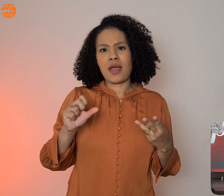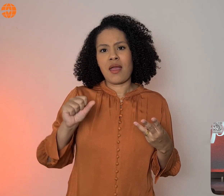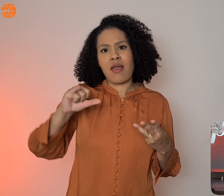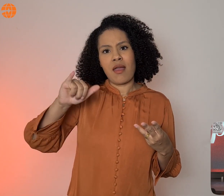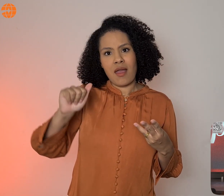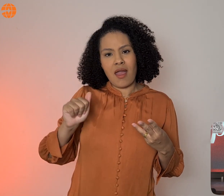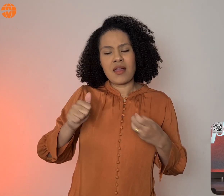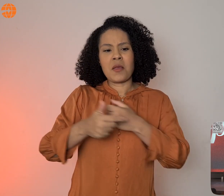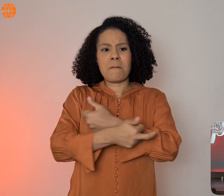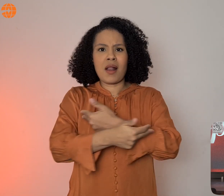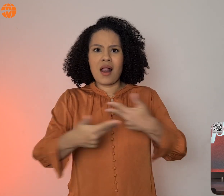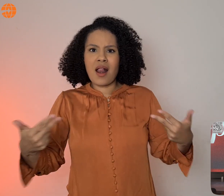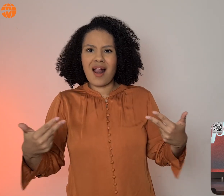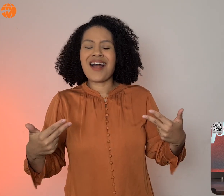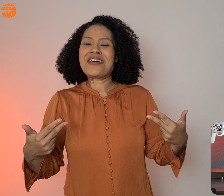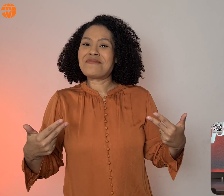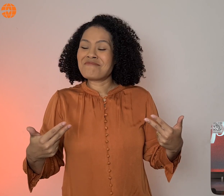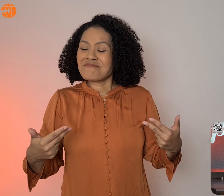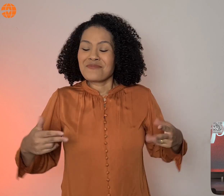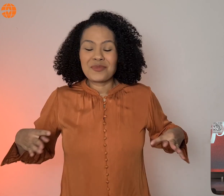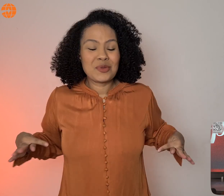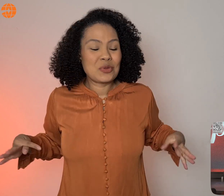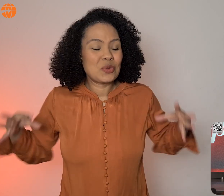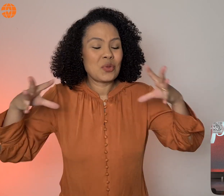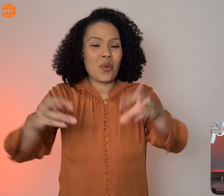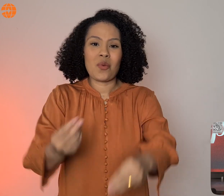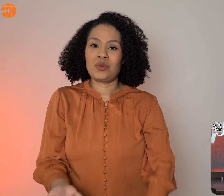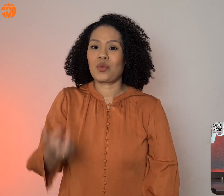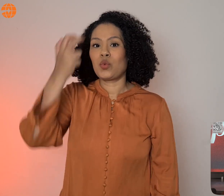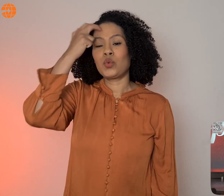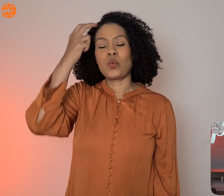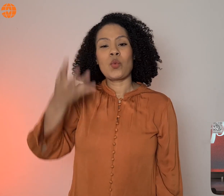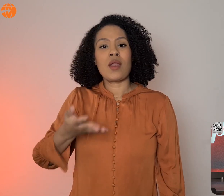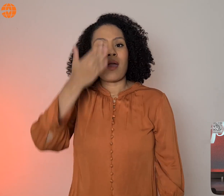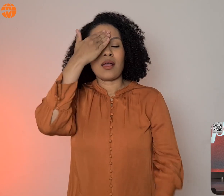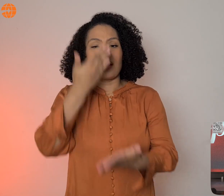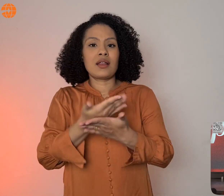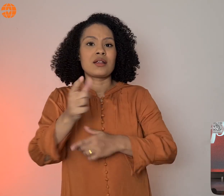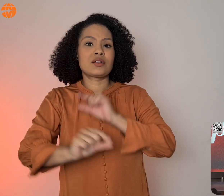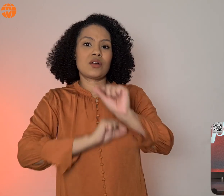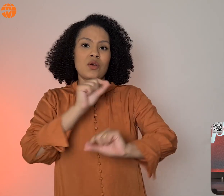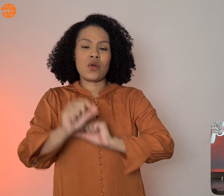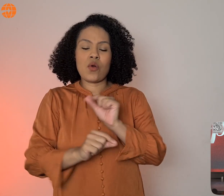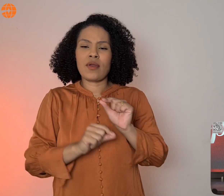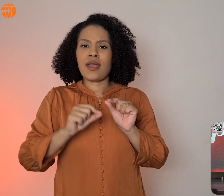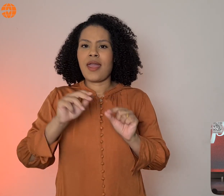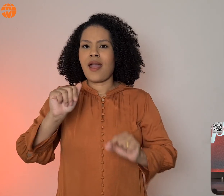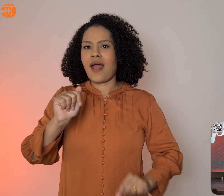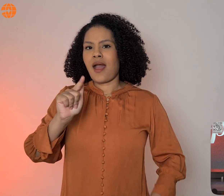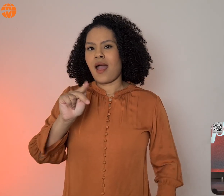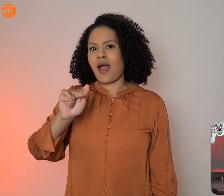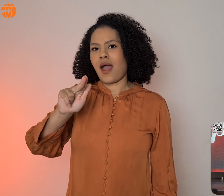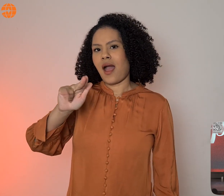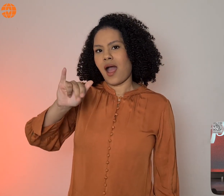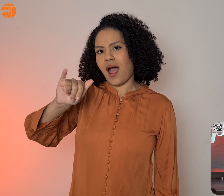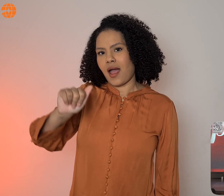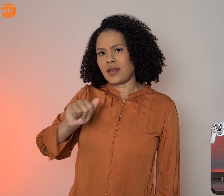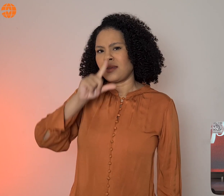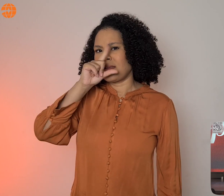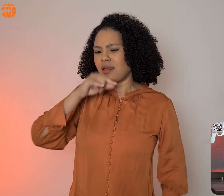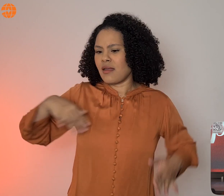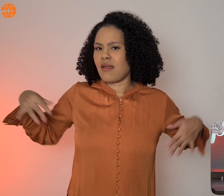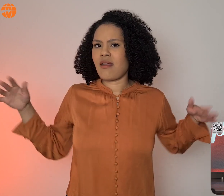that the eagles represented eternal life. todas aquelas culturas acreditavam que a águia era um símbolo de vida eterna.